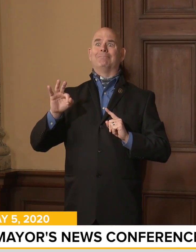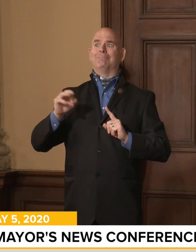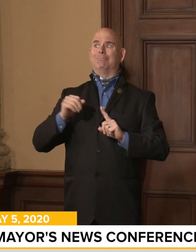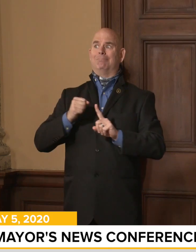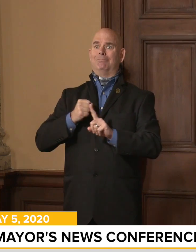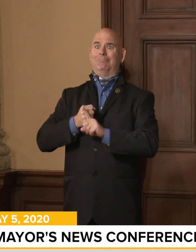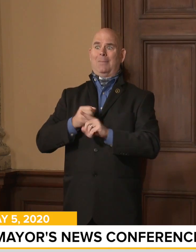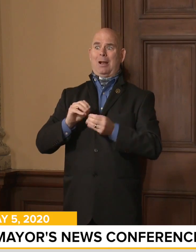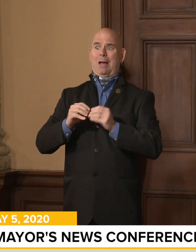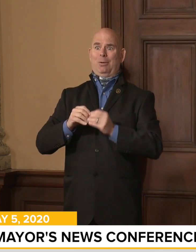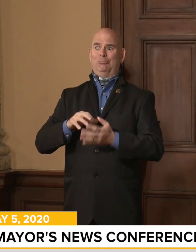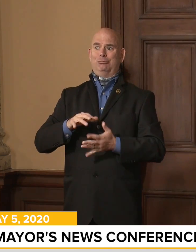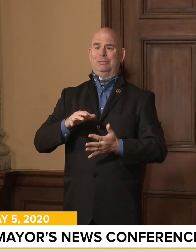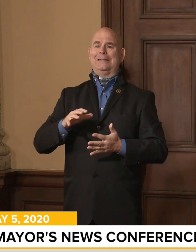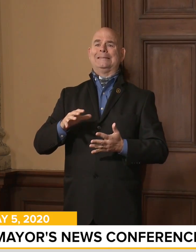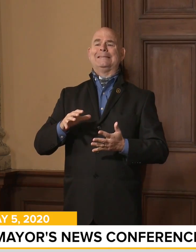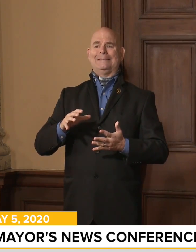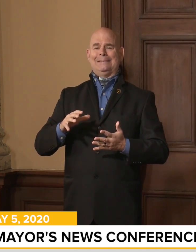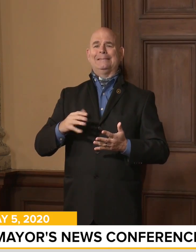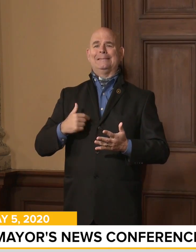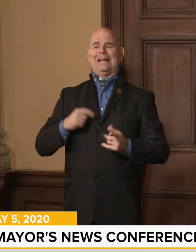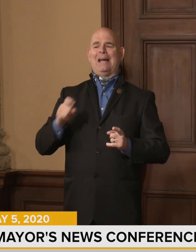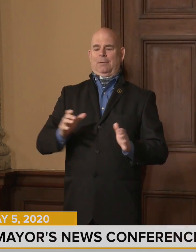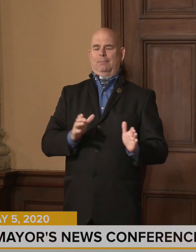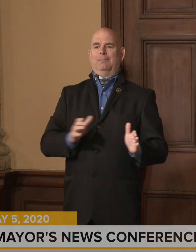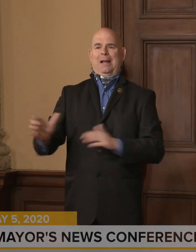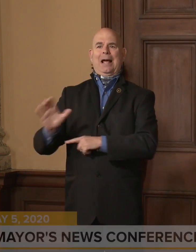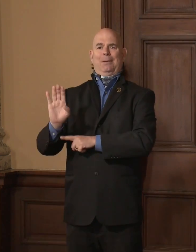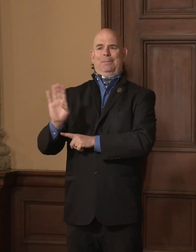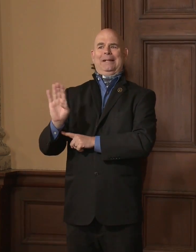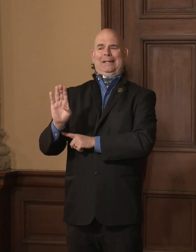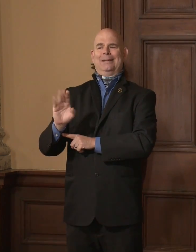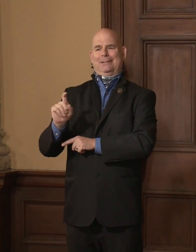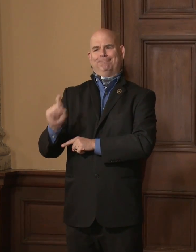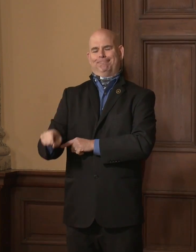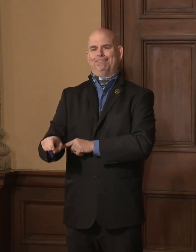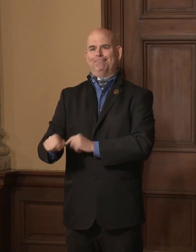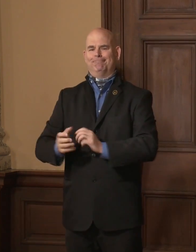will not, we're prepared for it. Thank you.